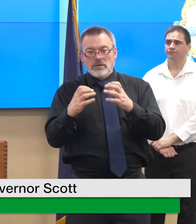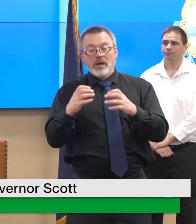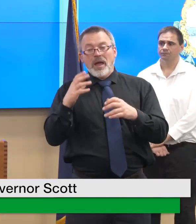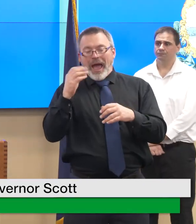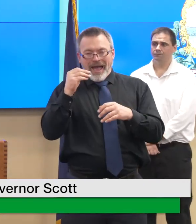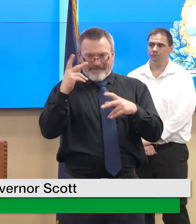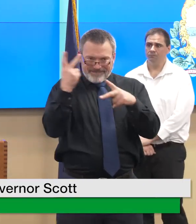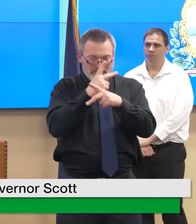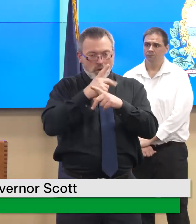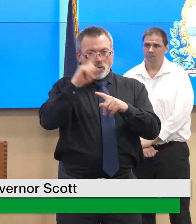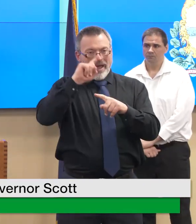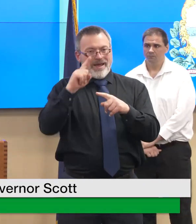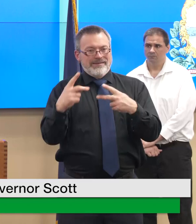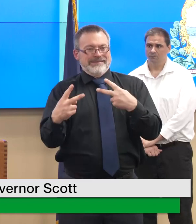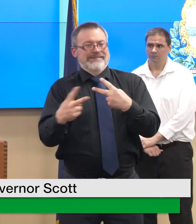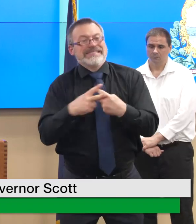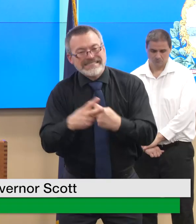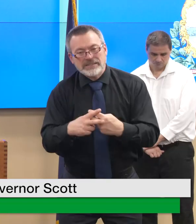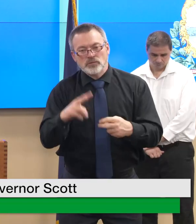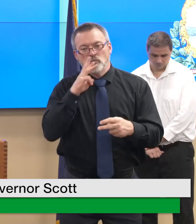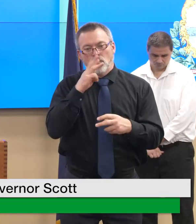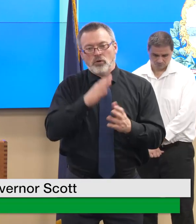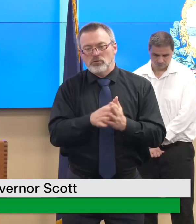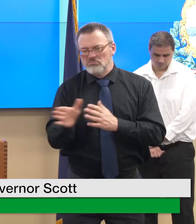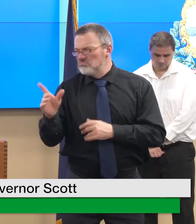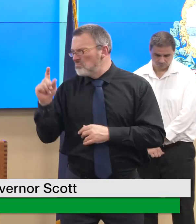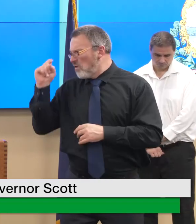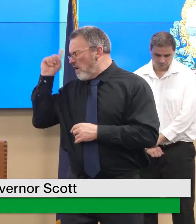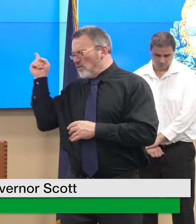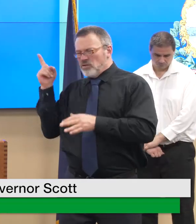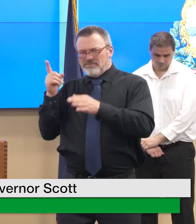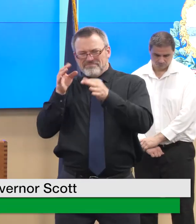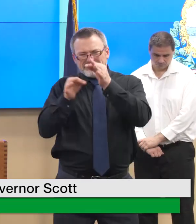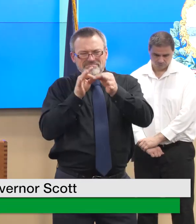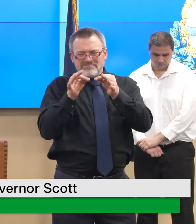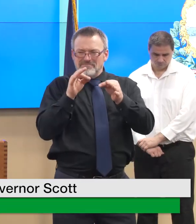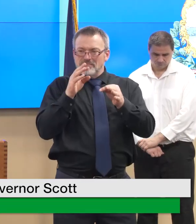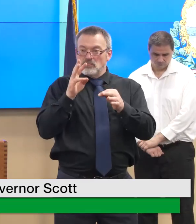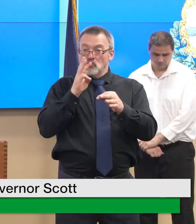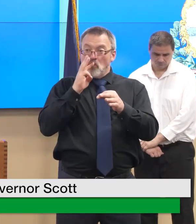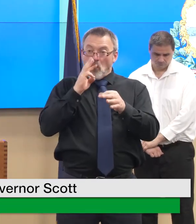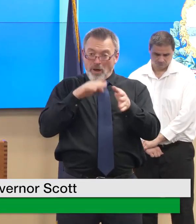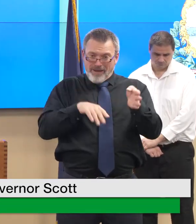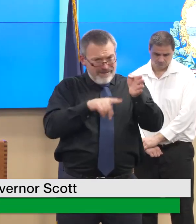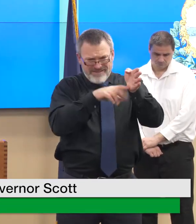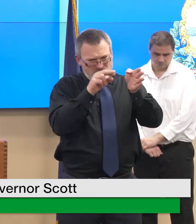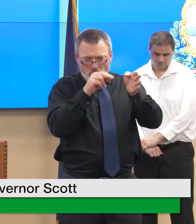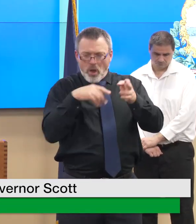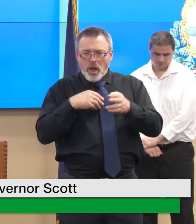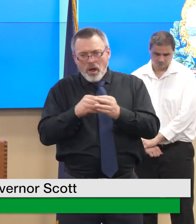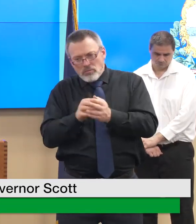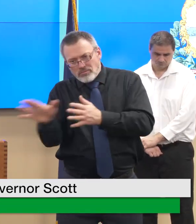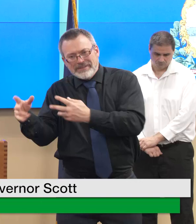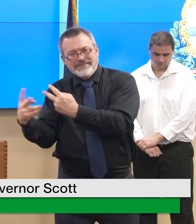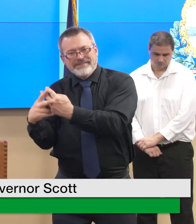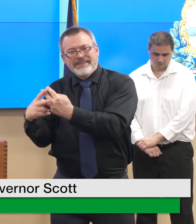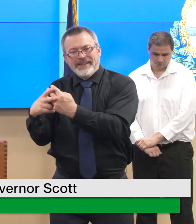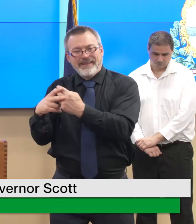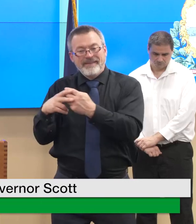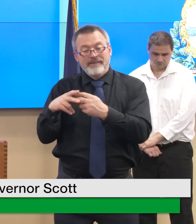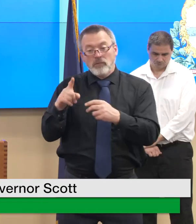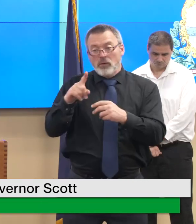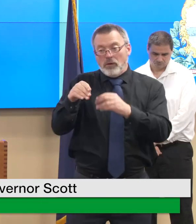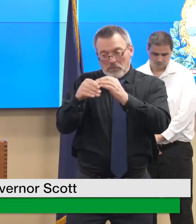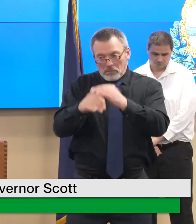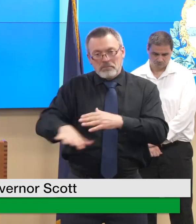those systems. As the governor has spoken to, I think another really important component of that is floodplain reconnection